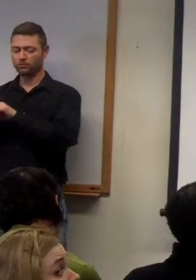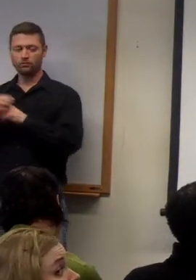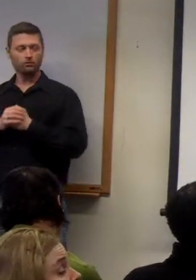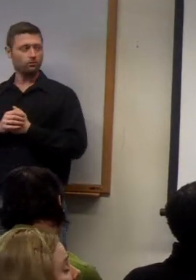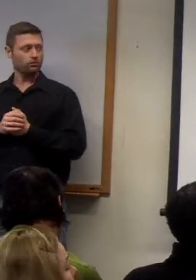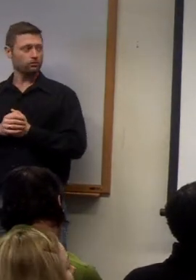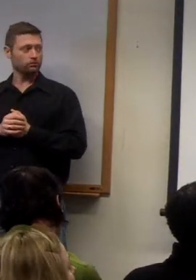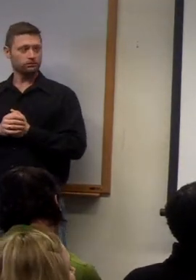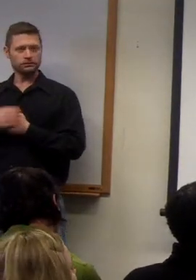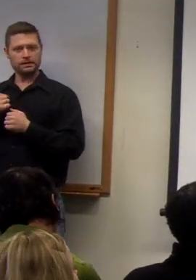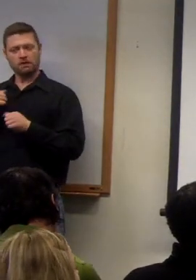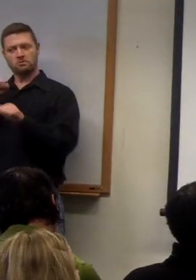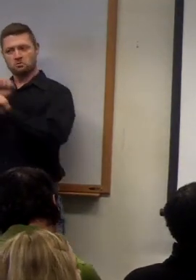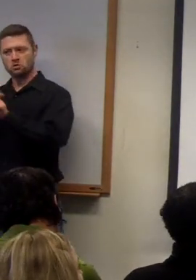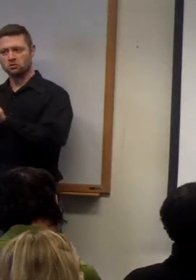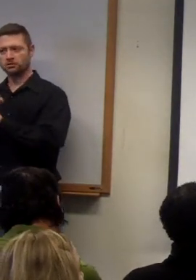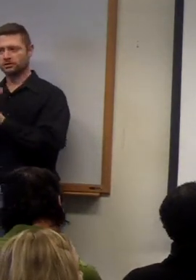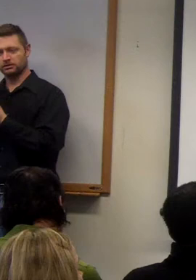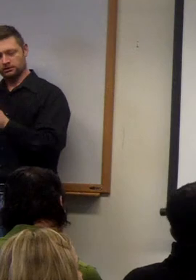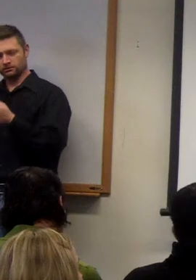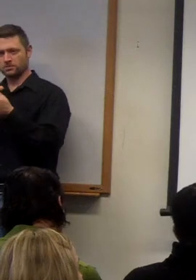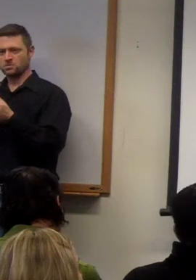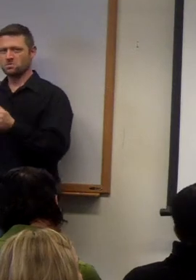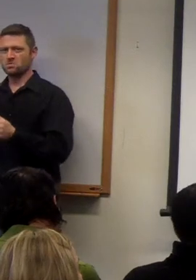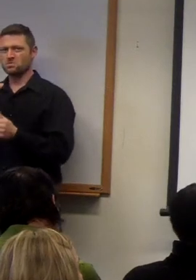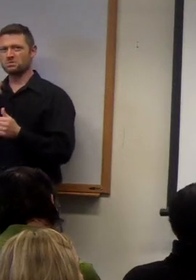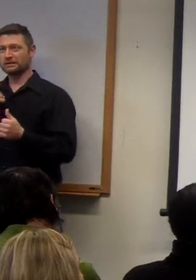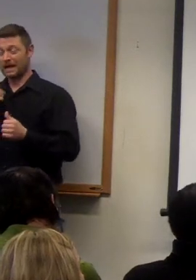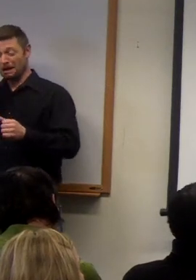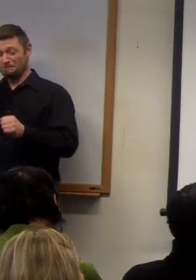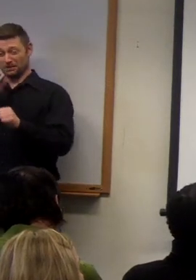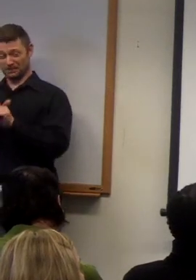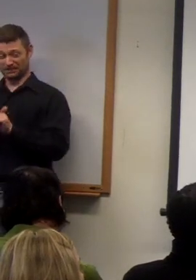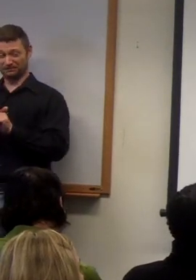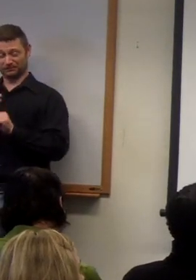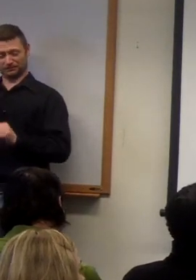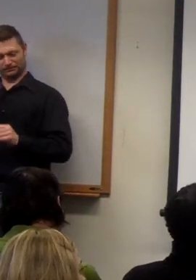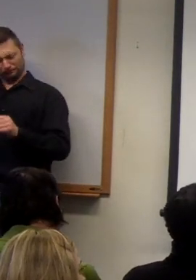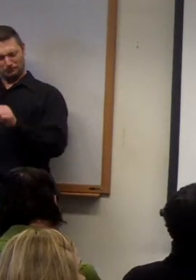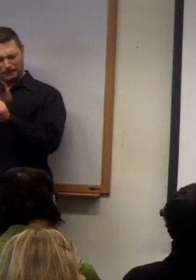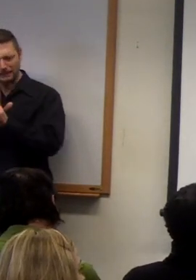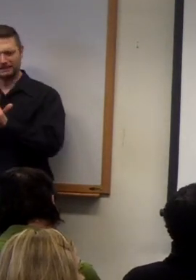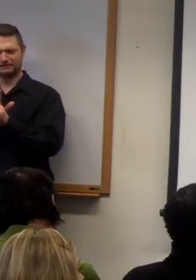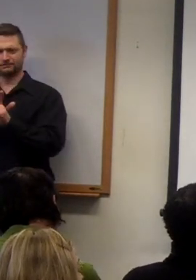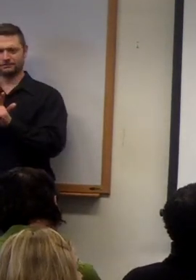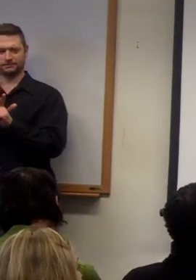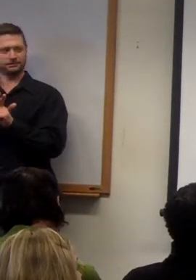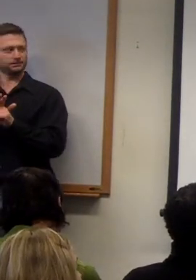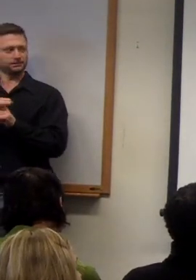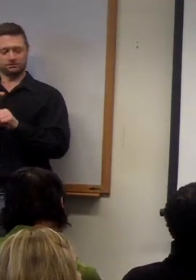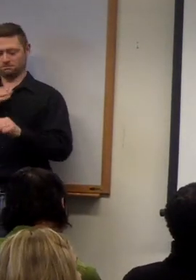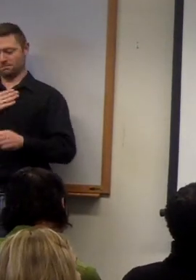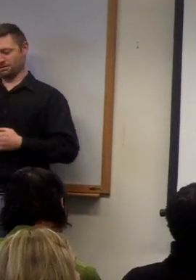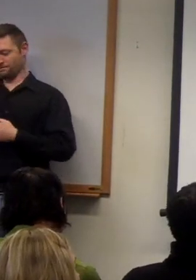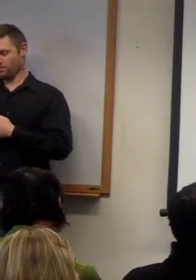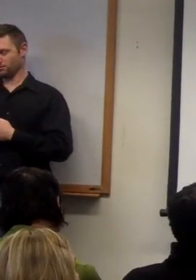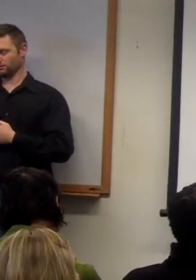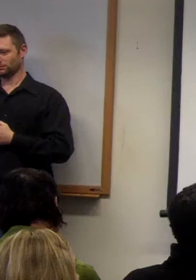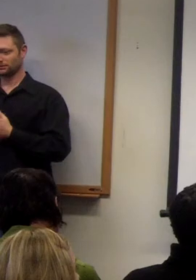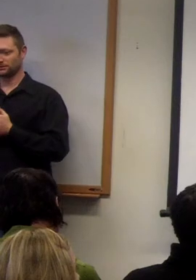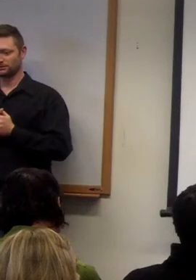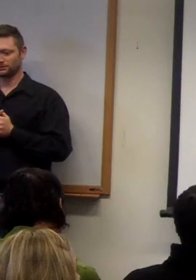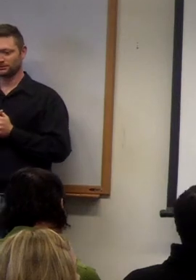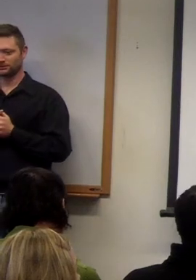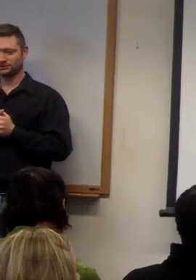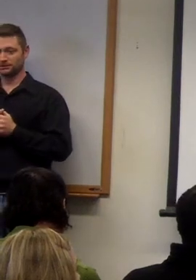And I used to relive those situations in my head, and I believed them. I believed them for what they told me, and when I confronted them about it, you know, I